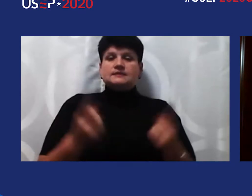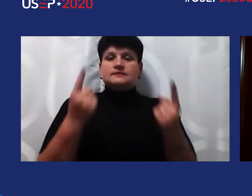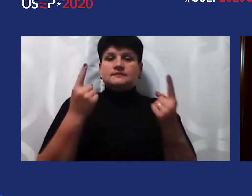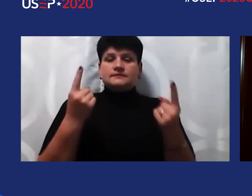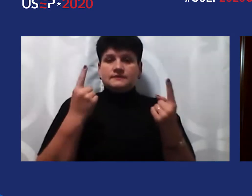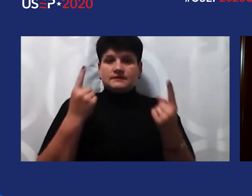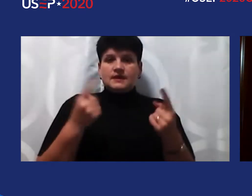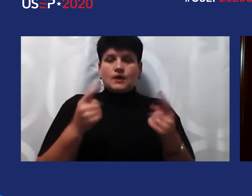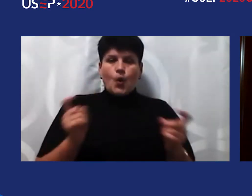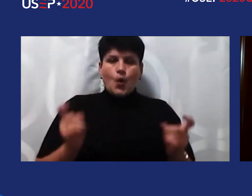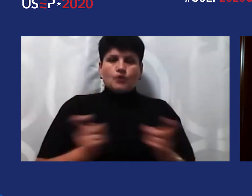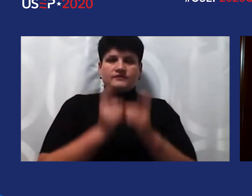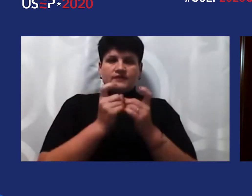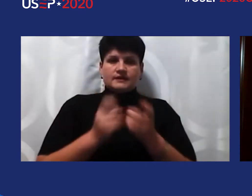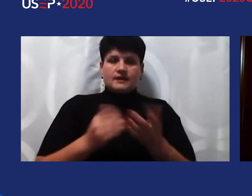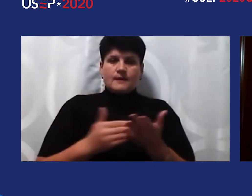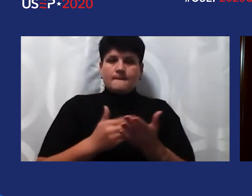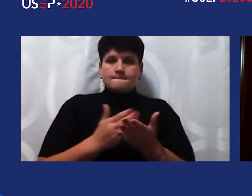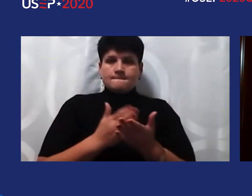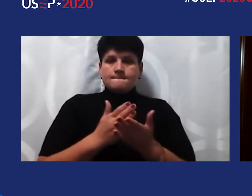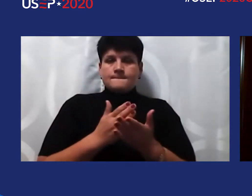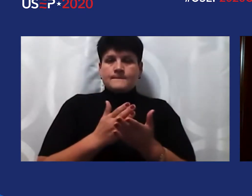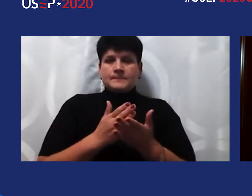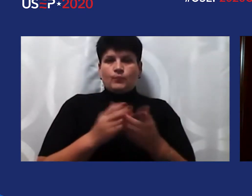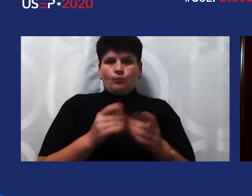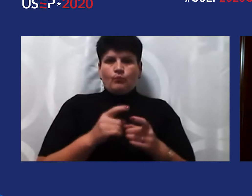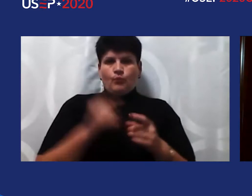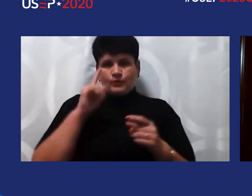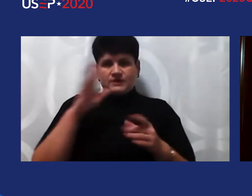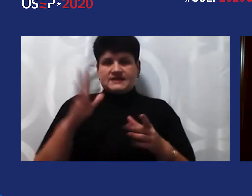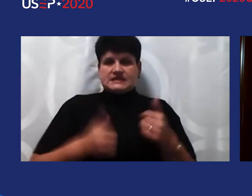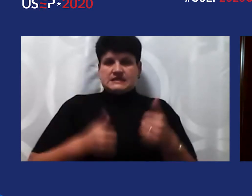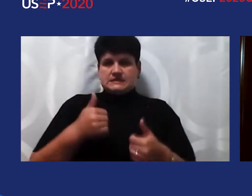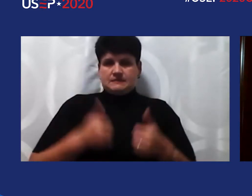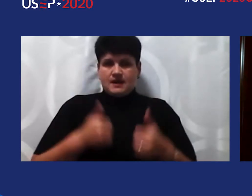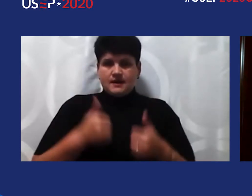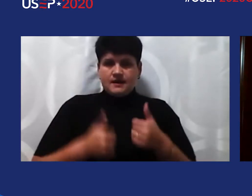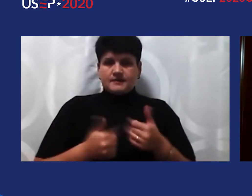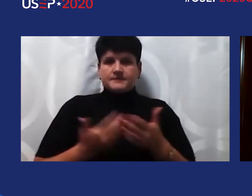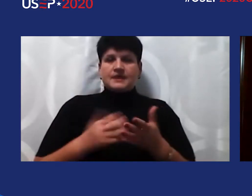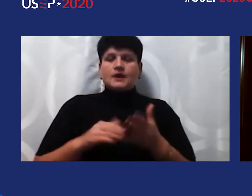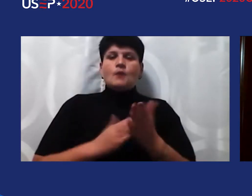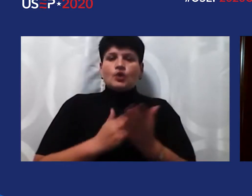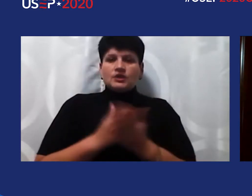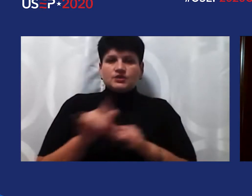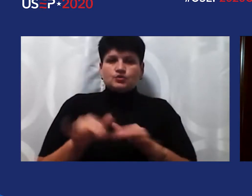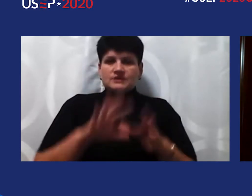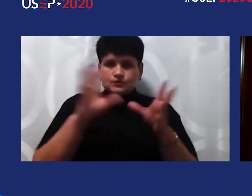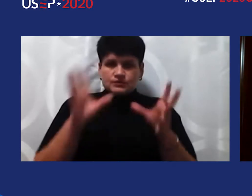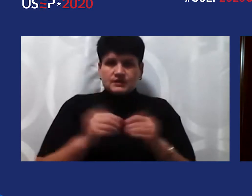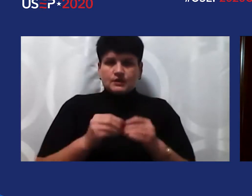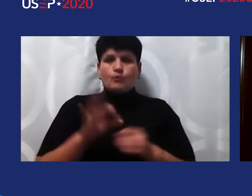both for US and Ukraine, is an excessive polarization of the political life and